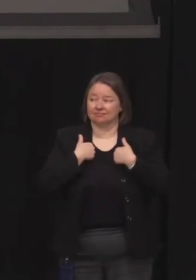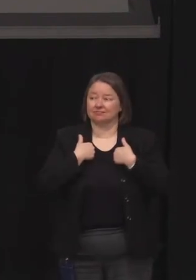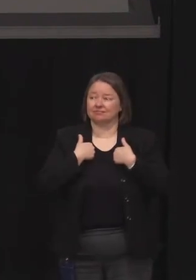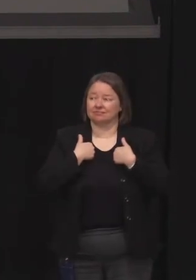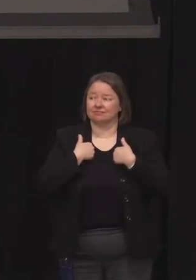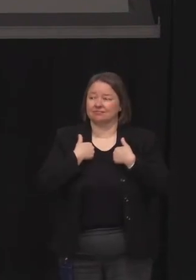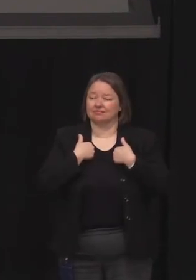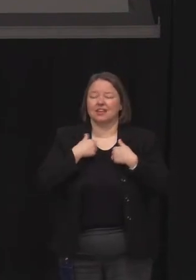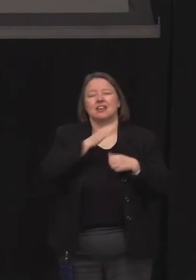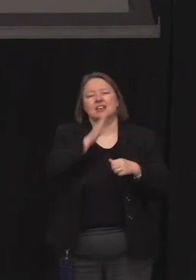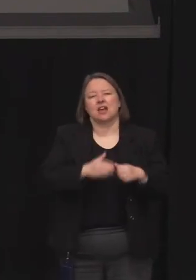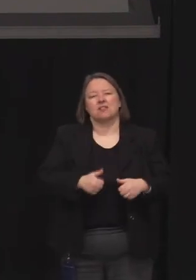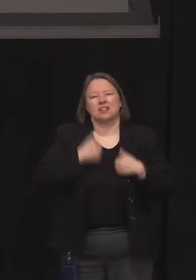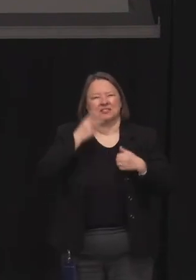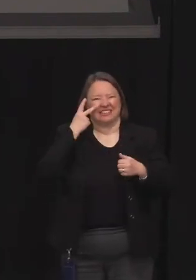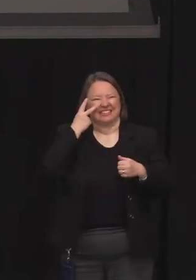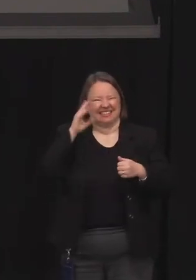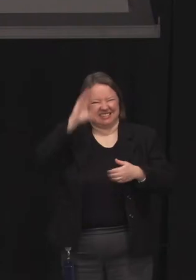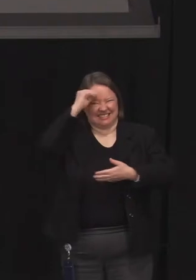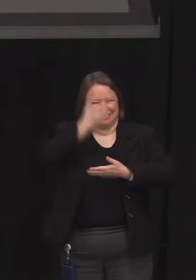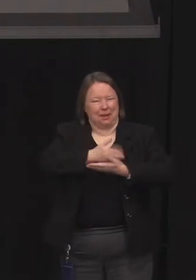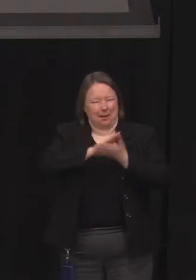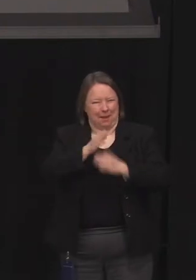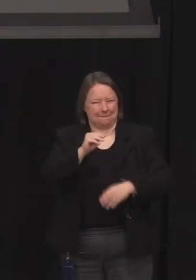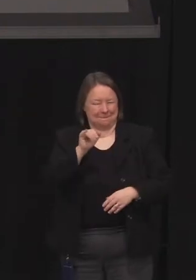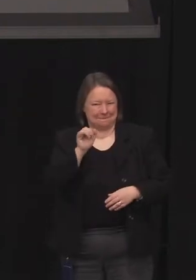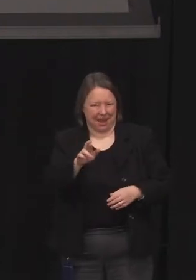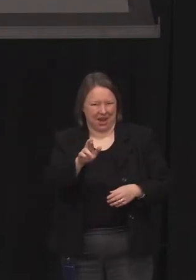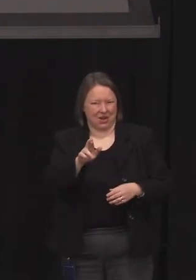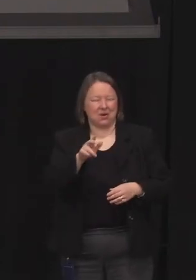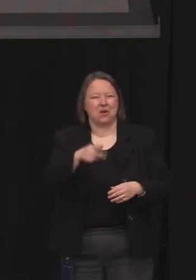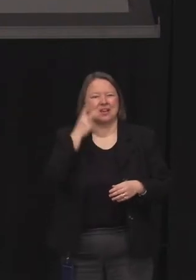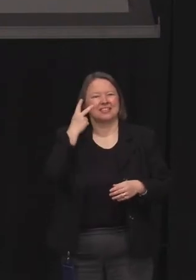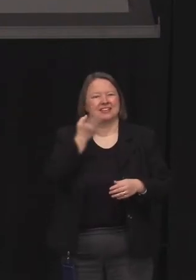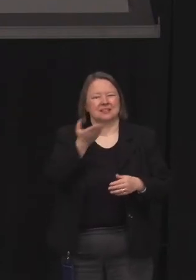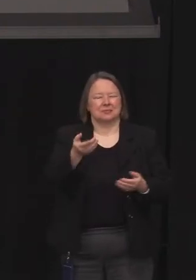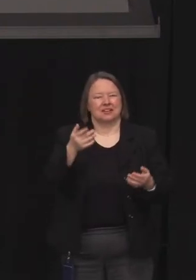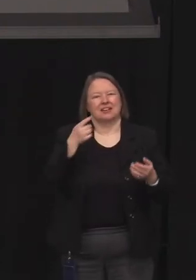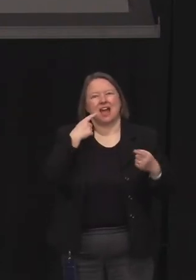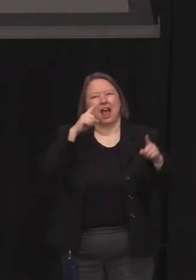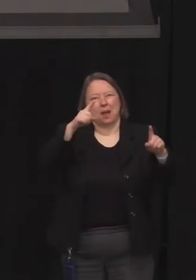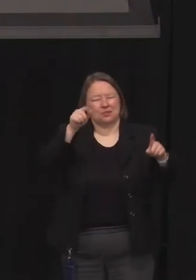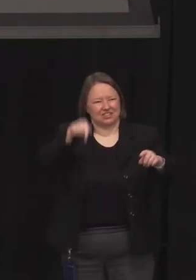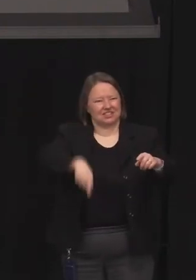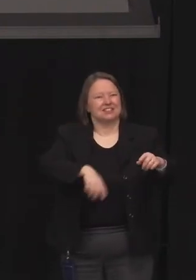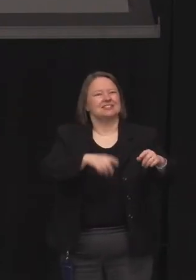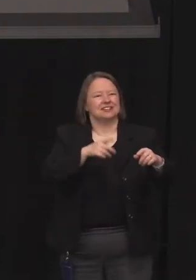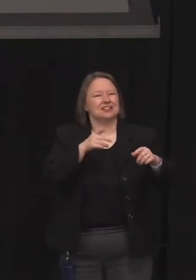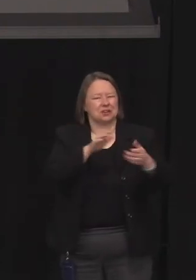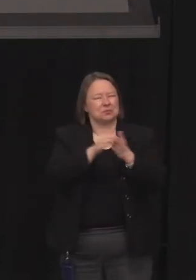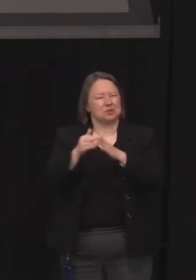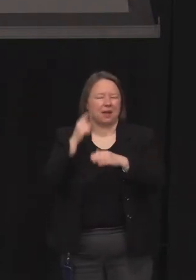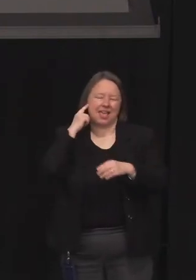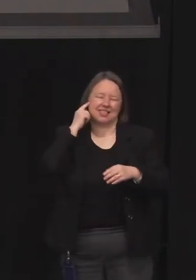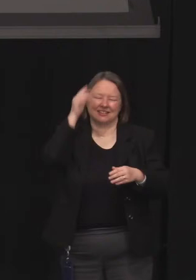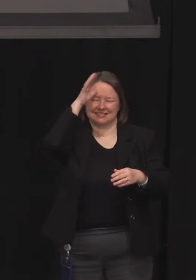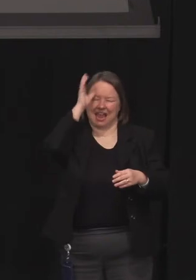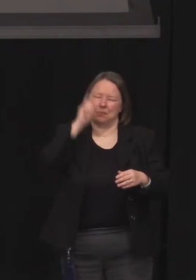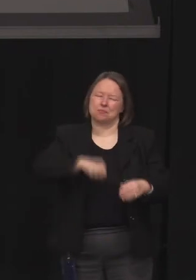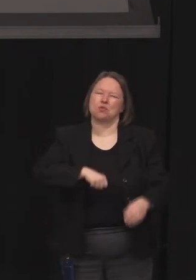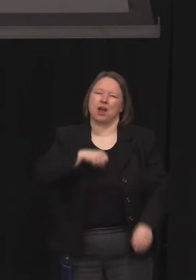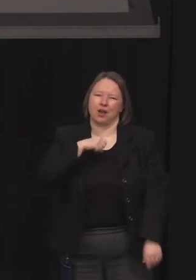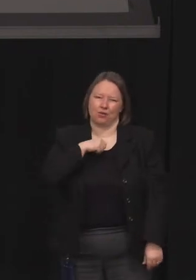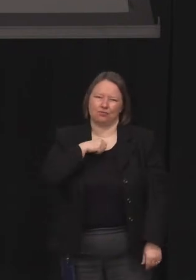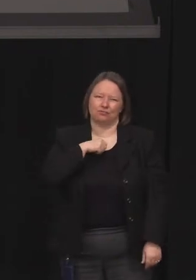He never lived to see his son become a mayor or to see the things that are being accomplished in our own community, but I think he'd be proud.